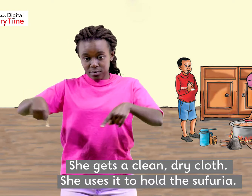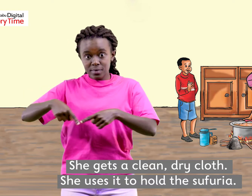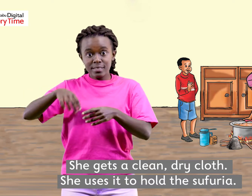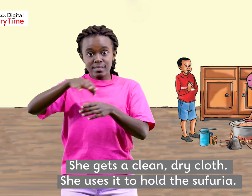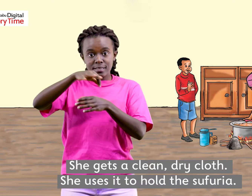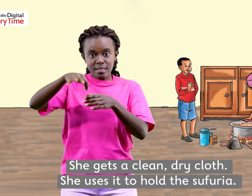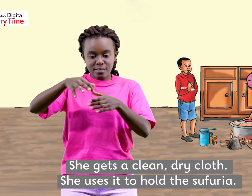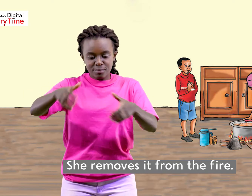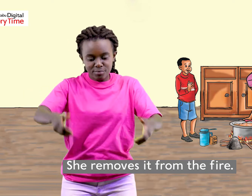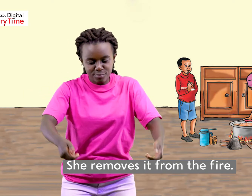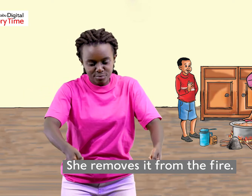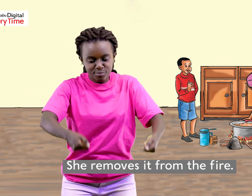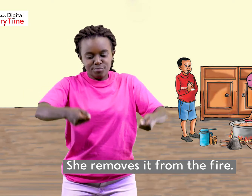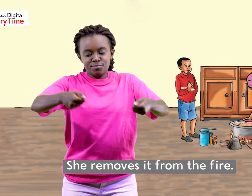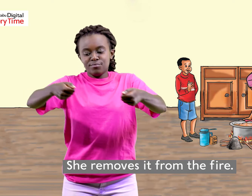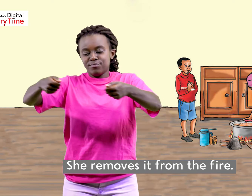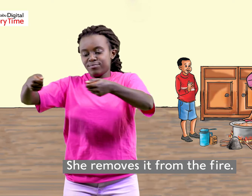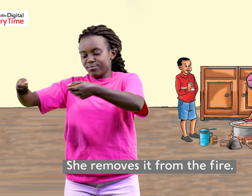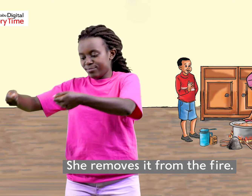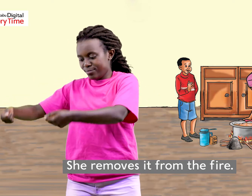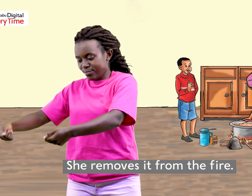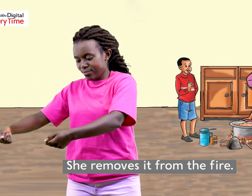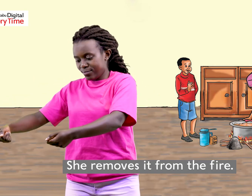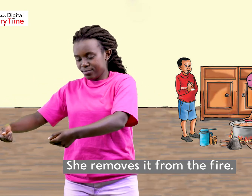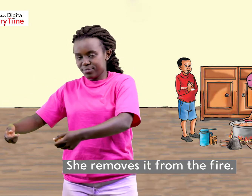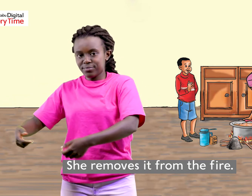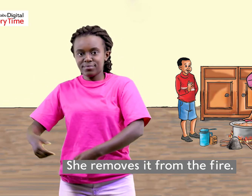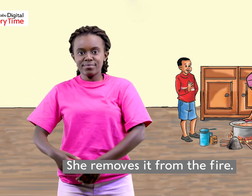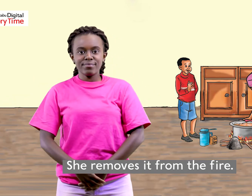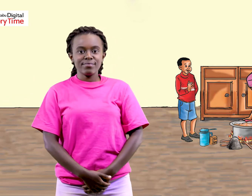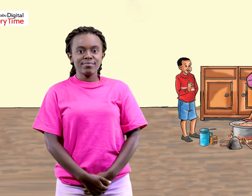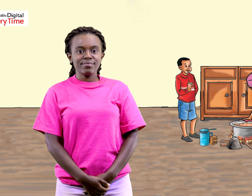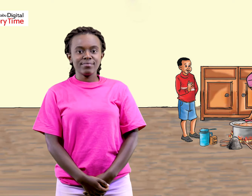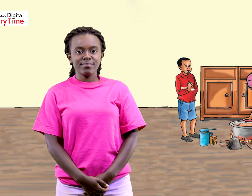the sufuria. She removes it from the fire.